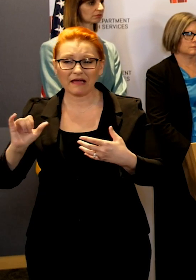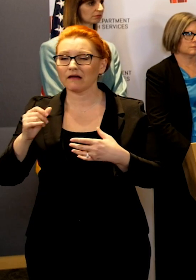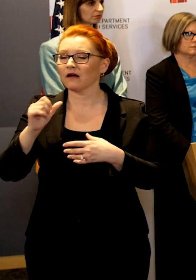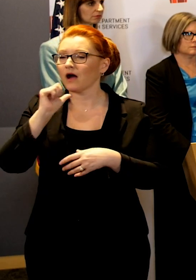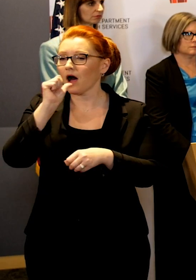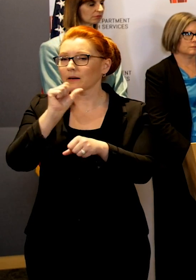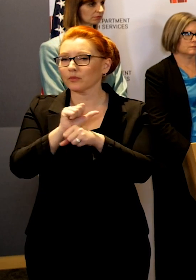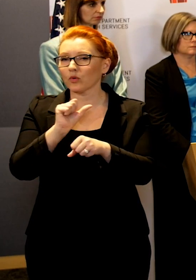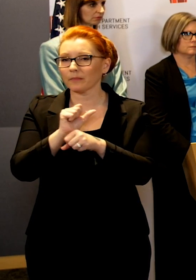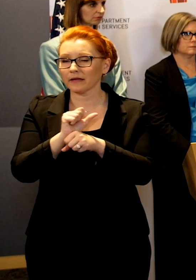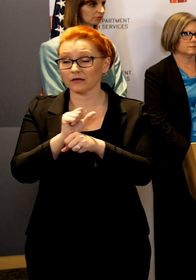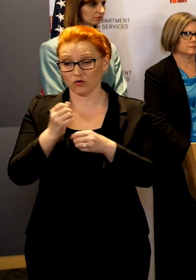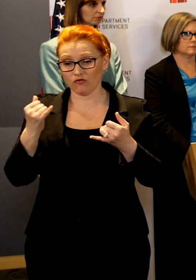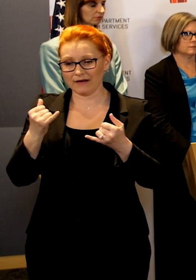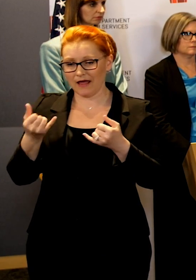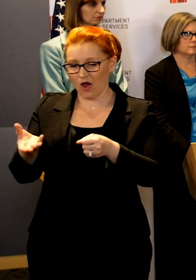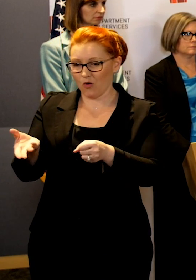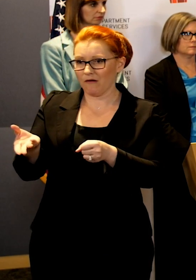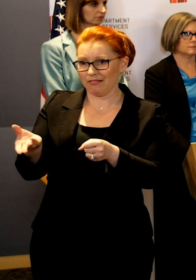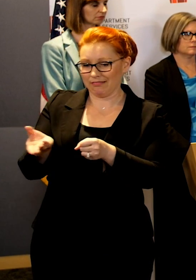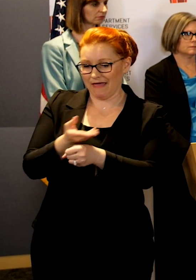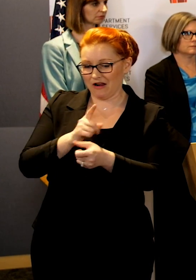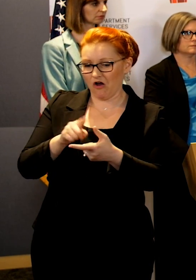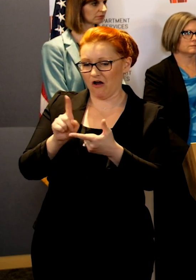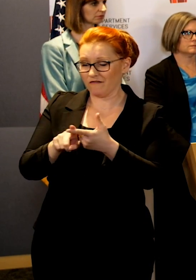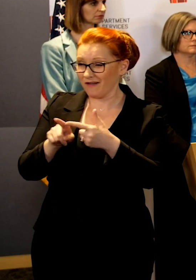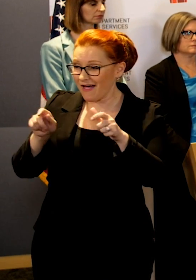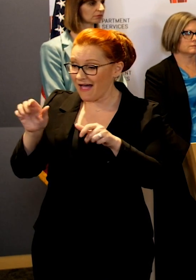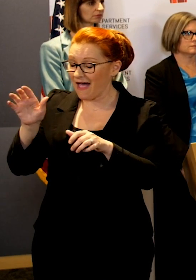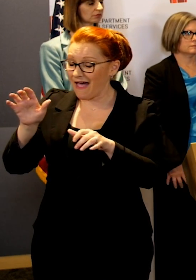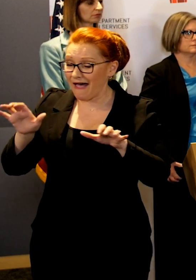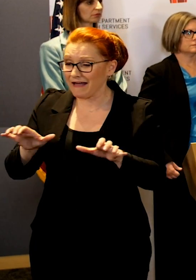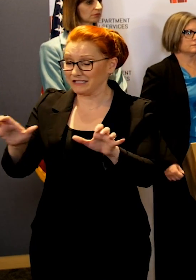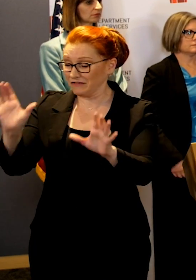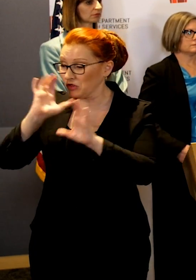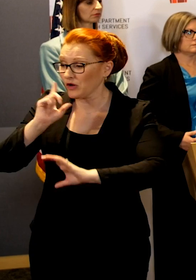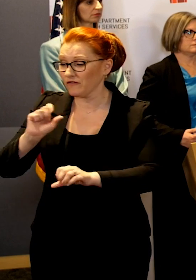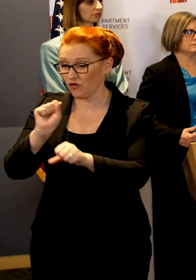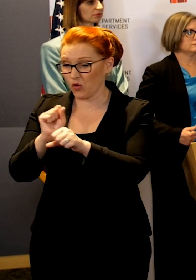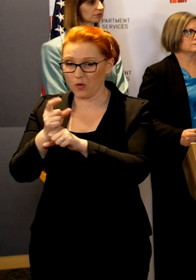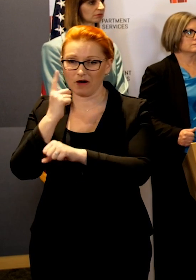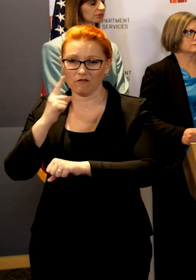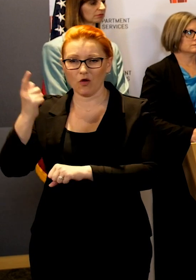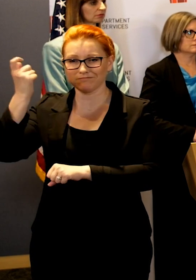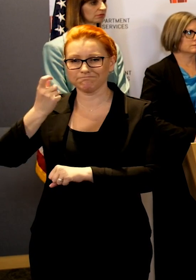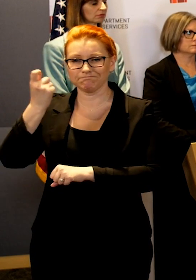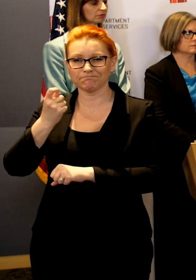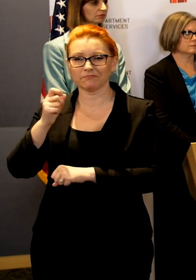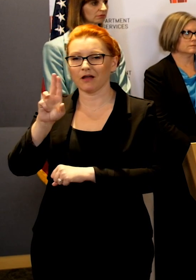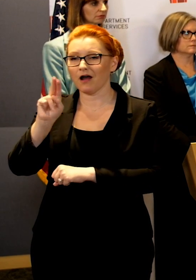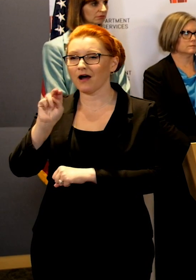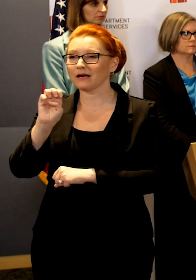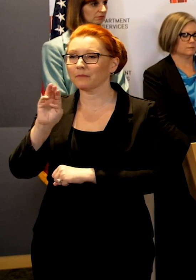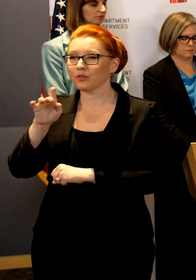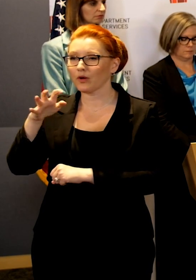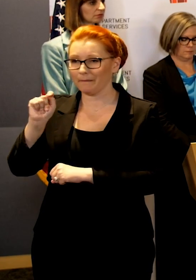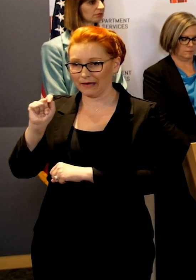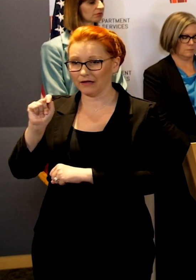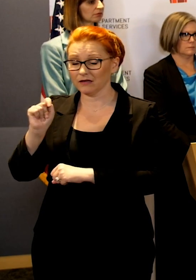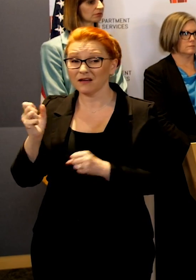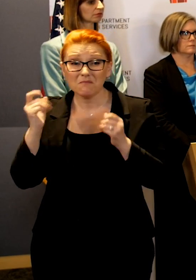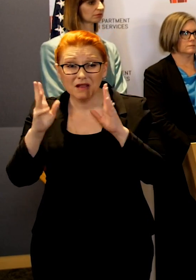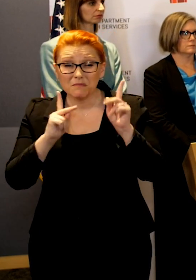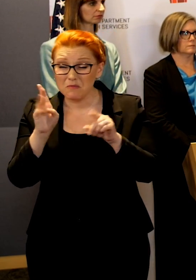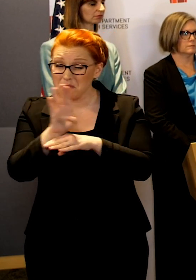have to be laid off, out actively looking for work, things like that. We have a lot of people whose businesses have closed, who